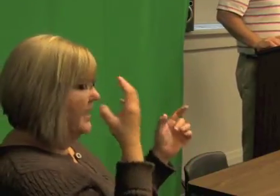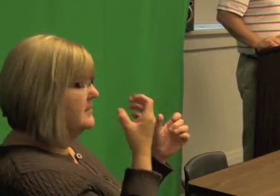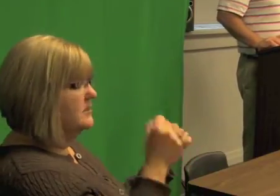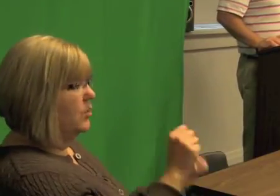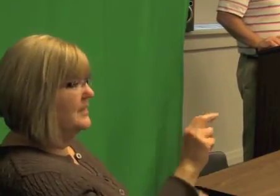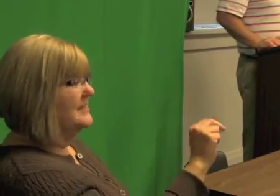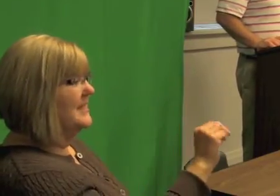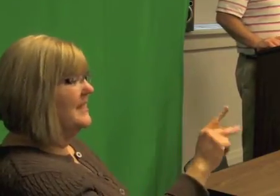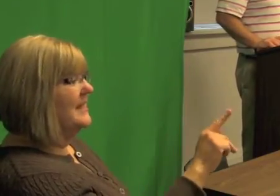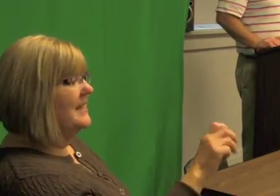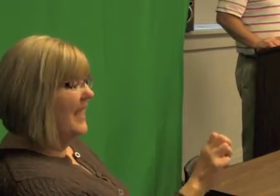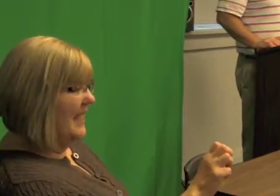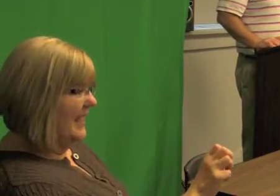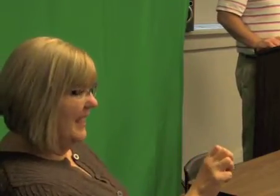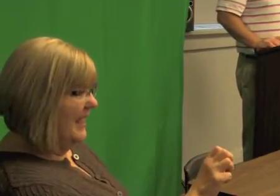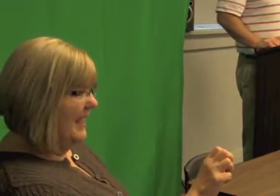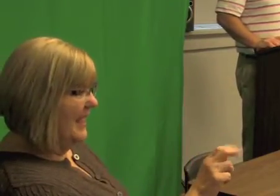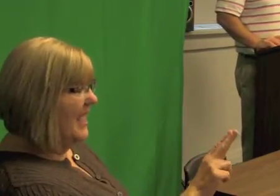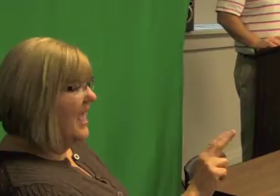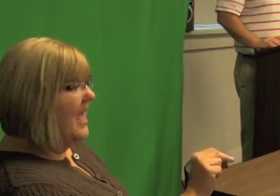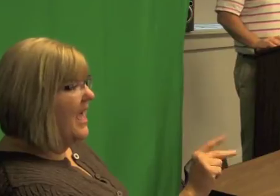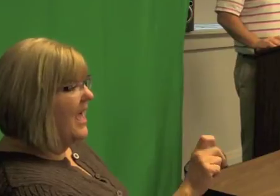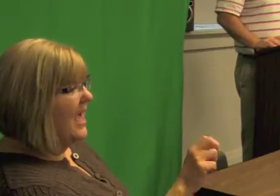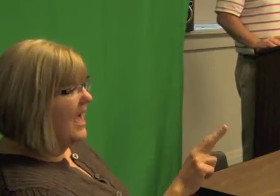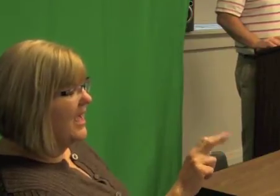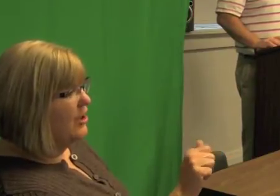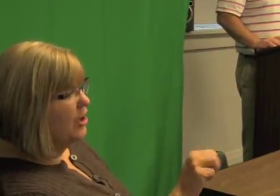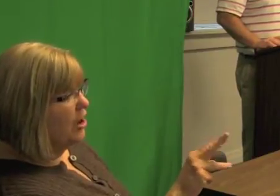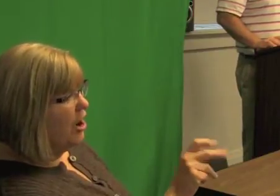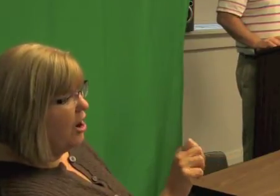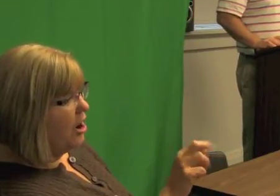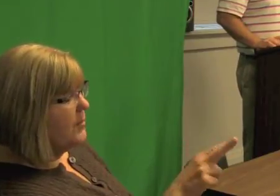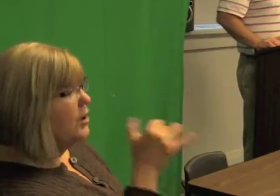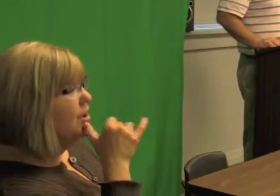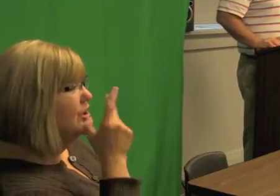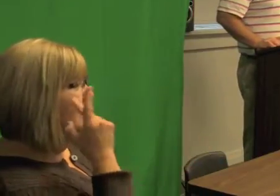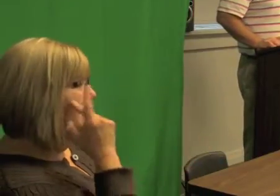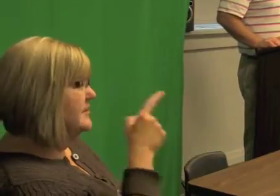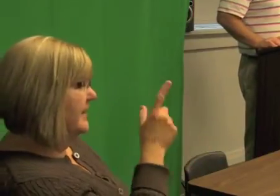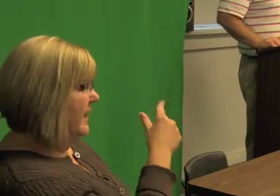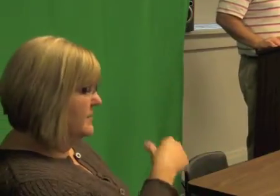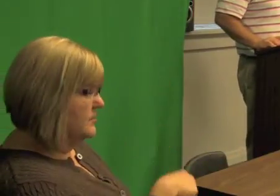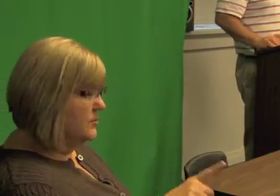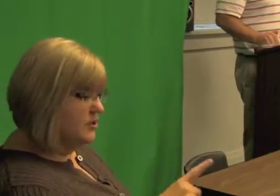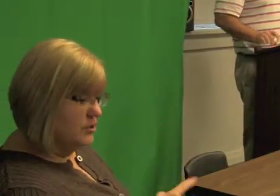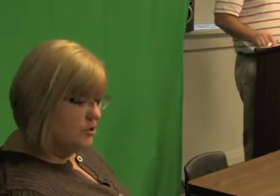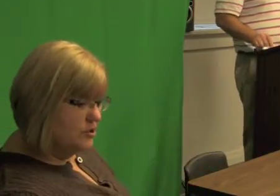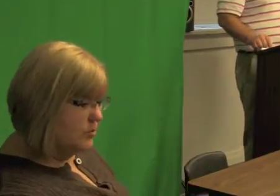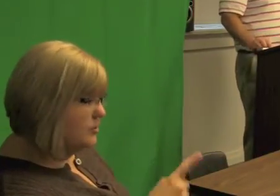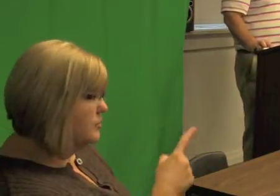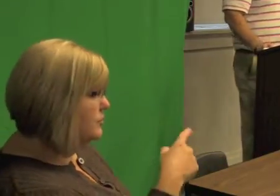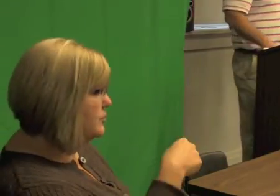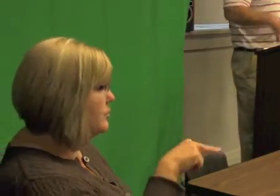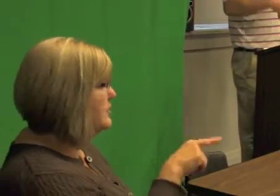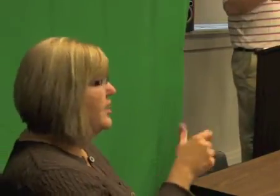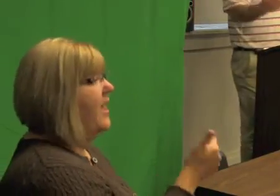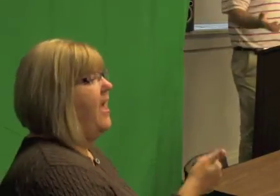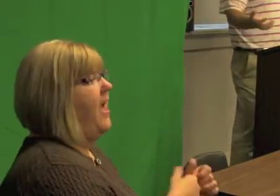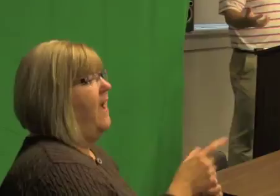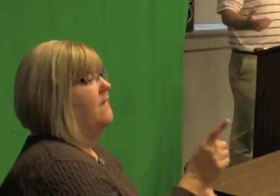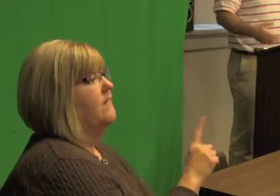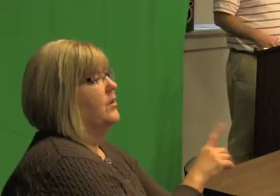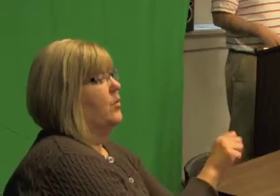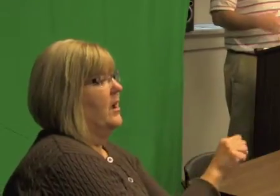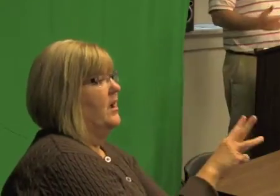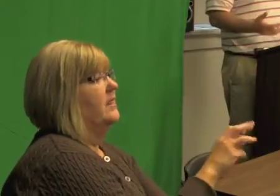Nike, Under Armour, those companies. You watch sports, you see that Nike swoosh everywhere. You see it, there's a reason they're giving colleges